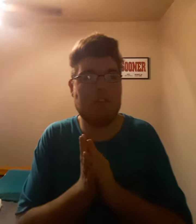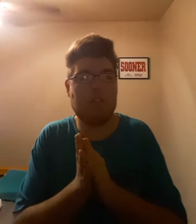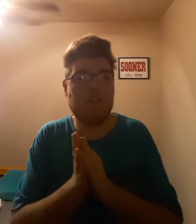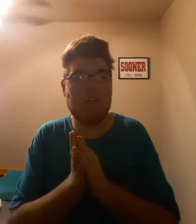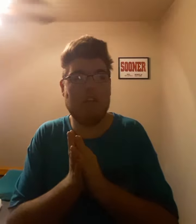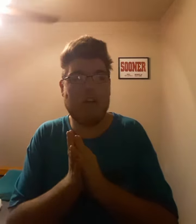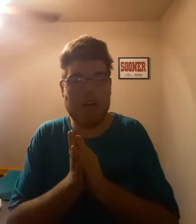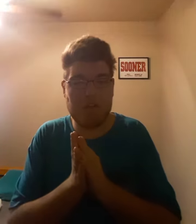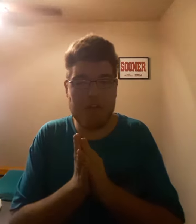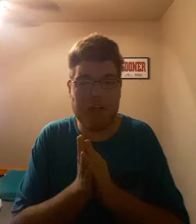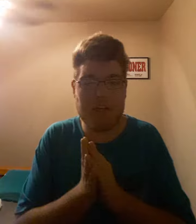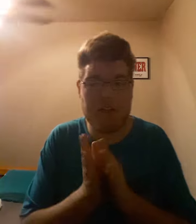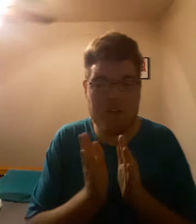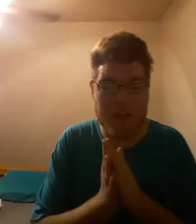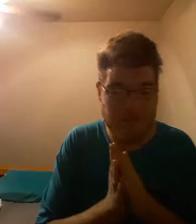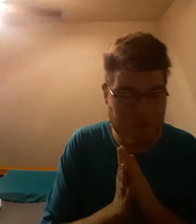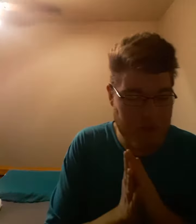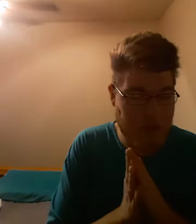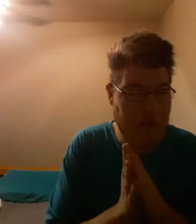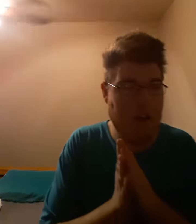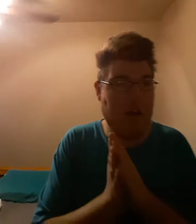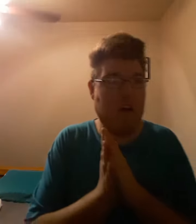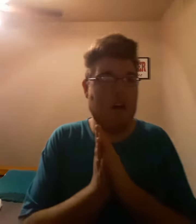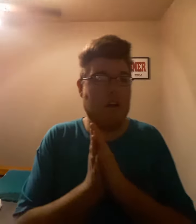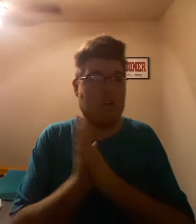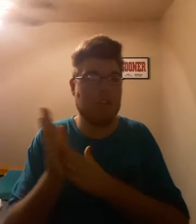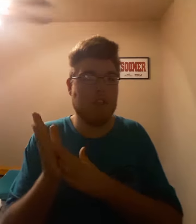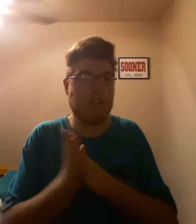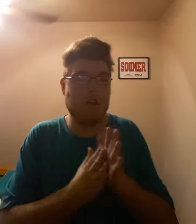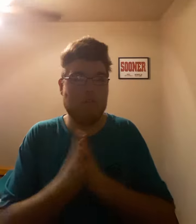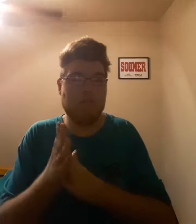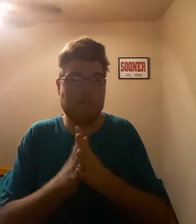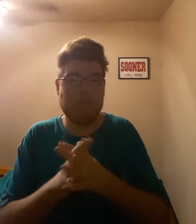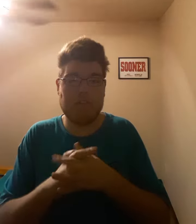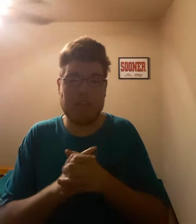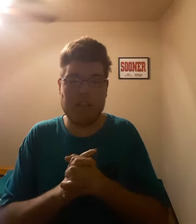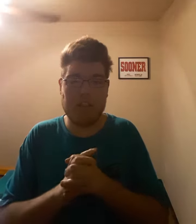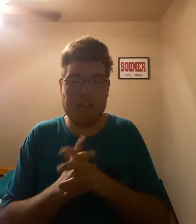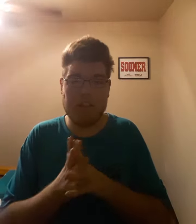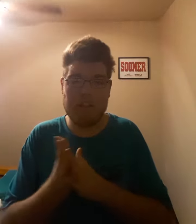I'll see you guys Thursday. So, yeah.